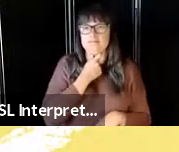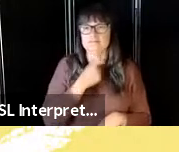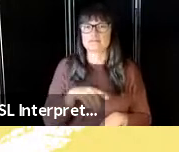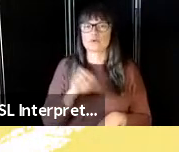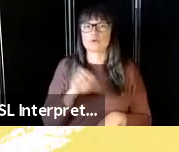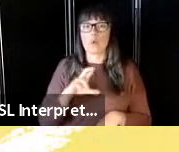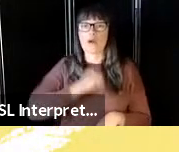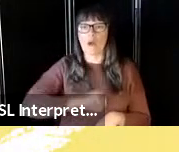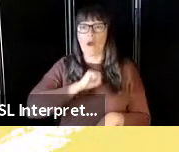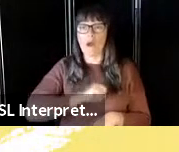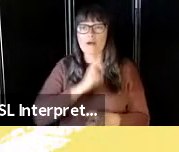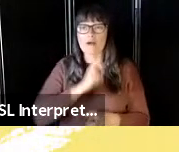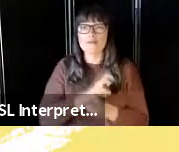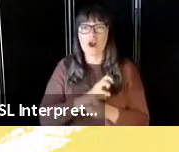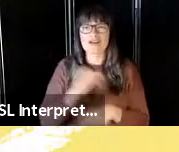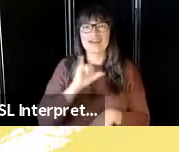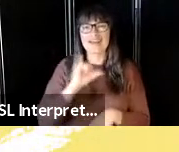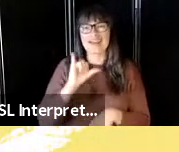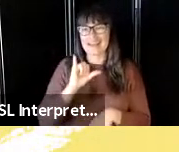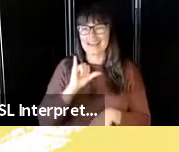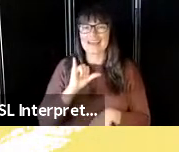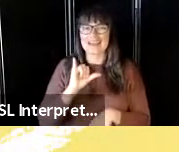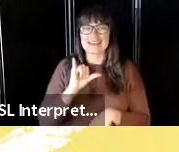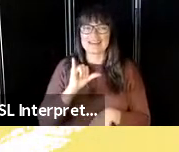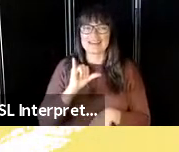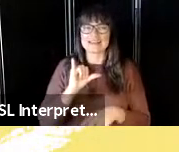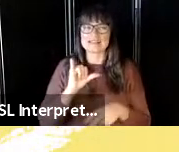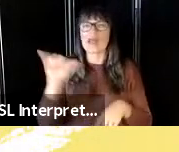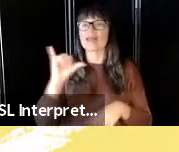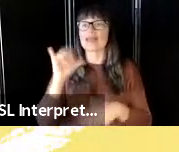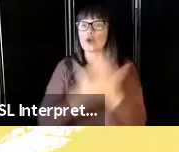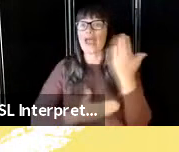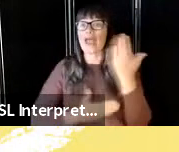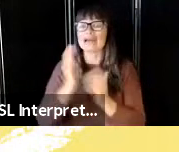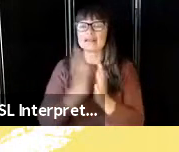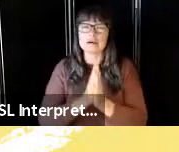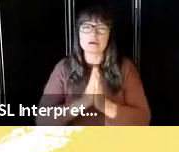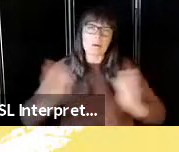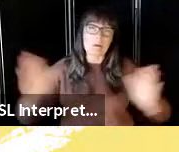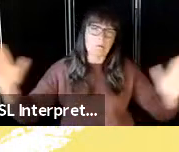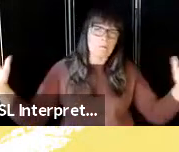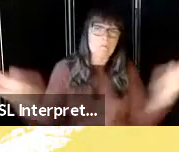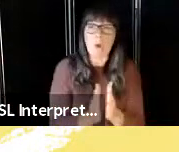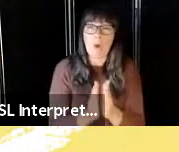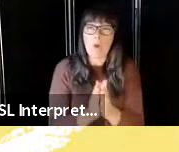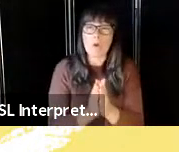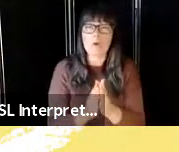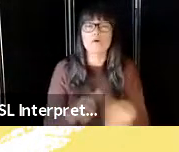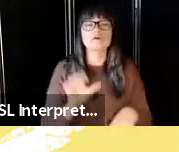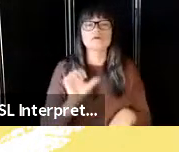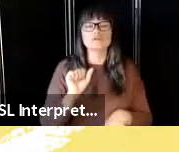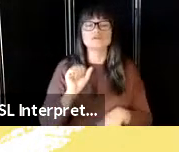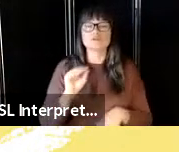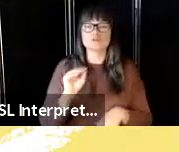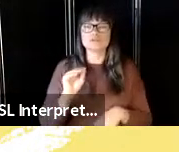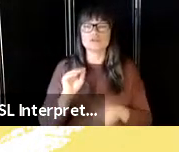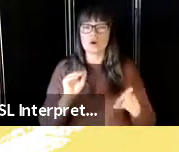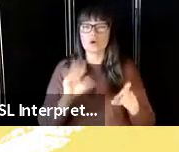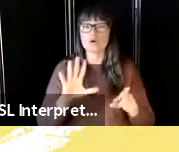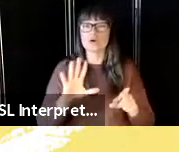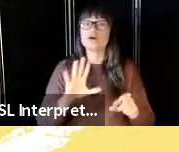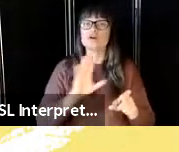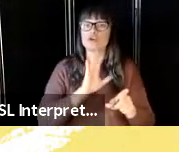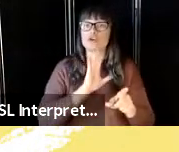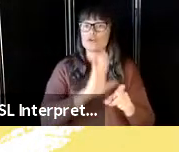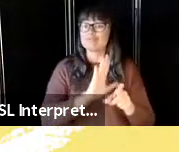hard, because that's like taking your hands as far apart as they'll go and slamming them together. So what ENTs will have you do is go, you clear